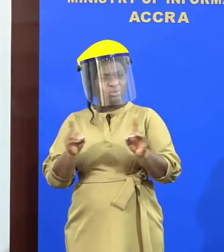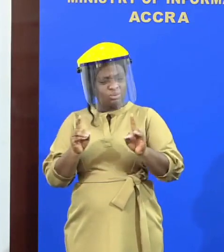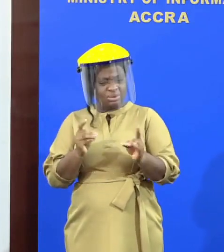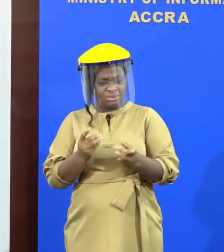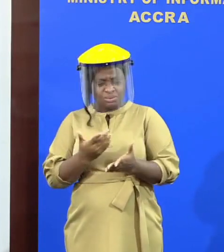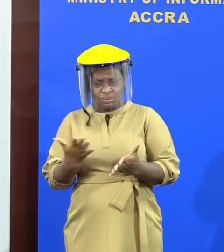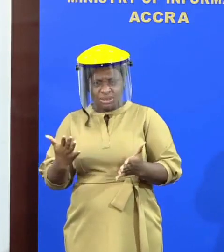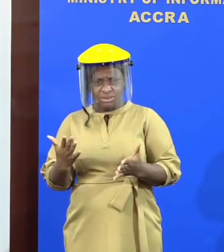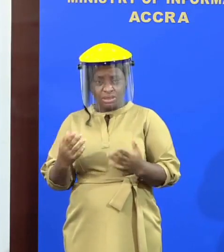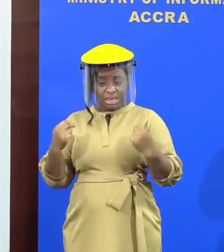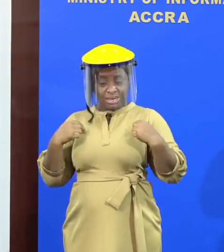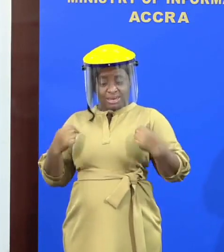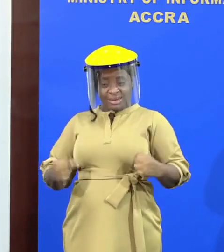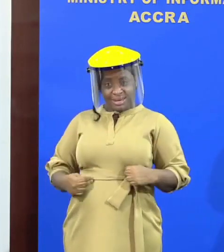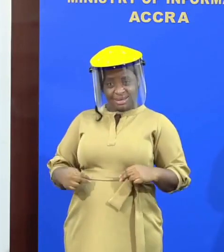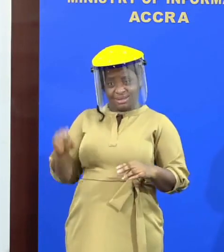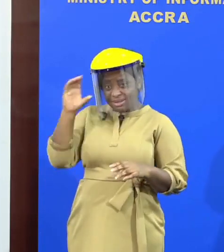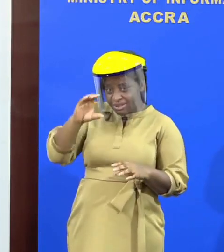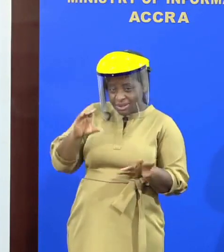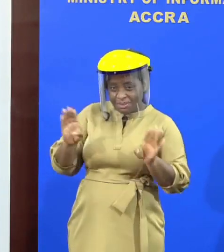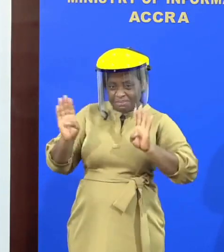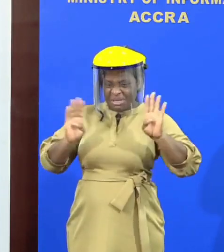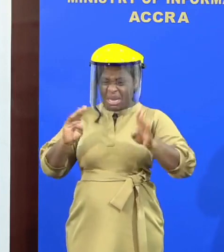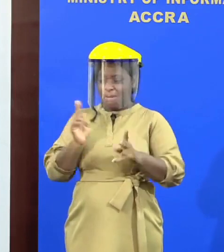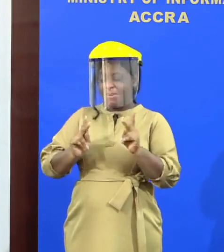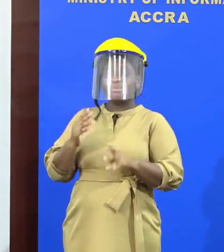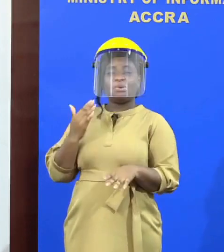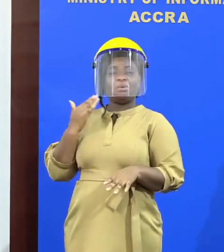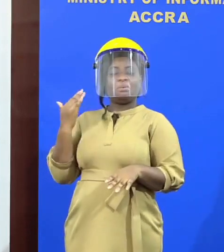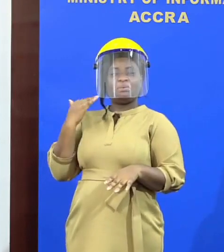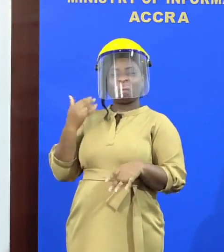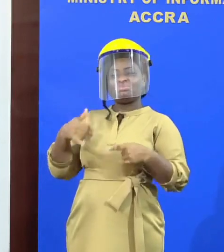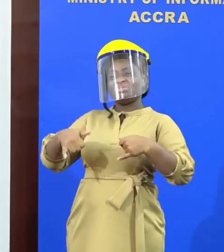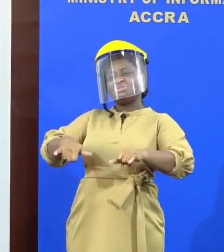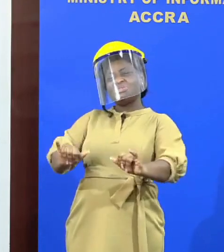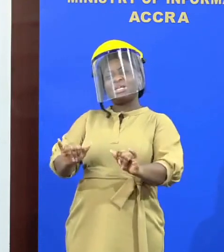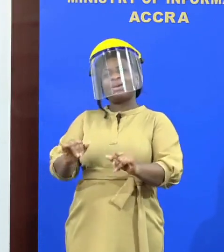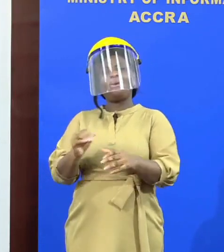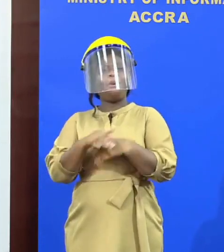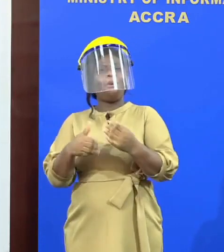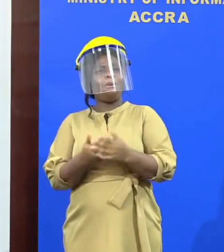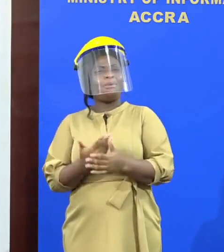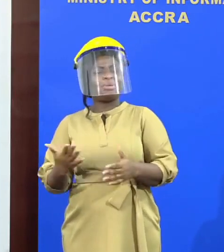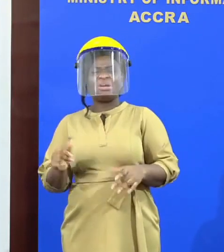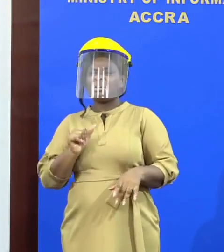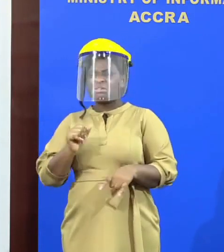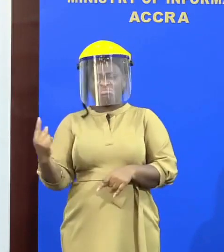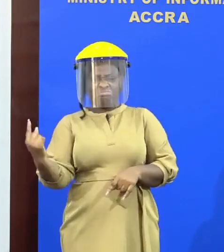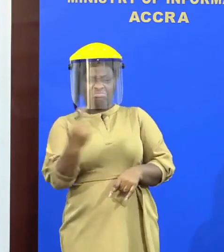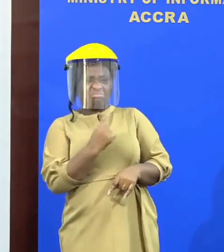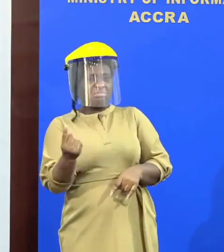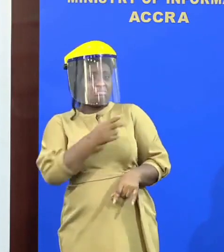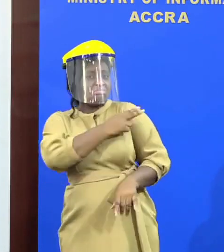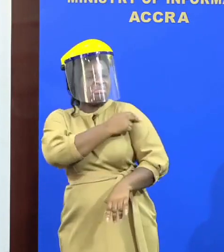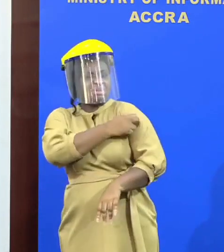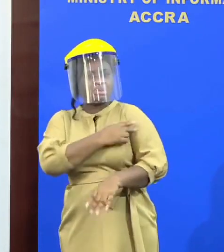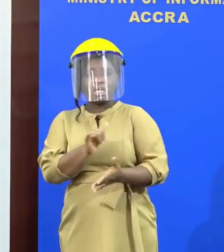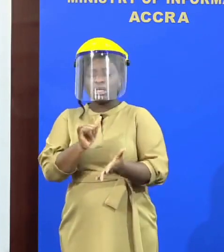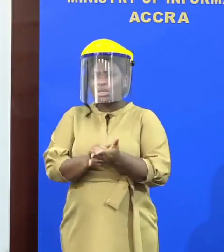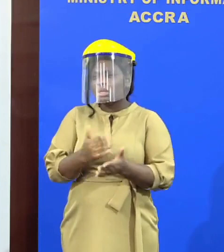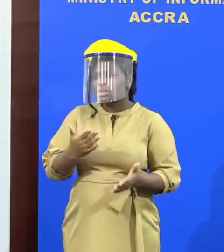appropriate health-seeking behavior. People are staying home, trying all kinds of remedies, and not reporting early. And that is causing, that's